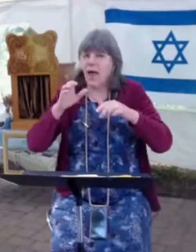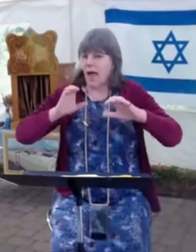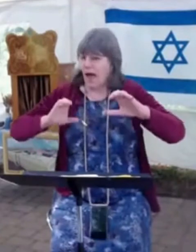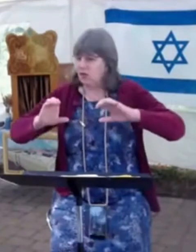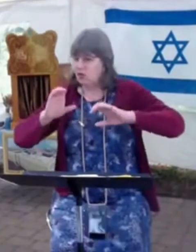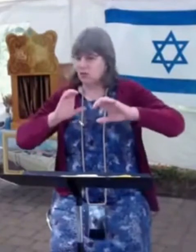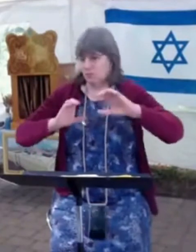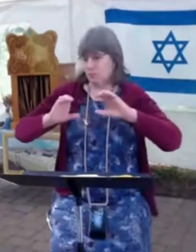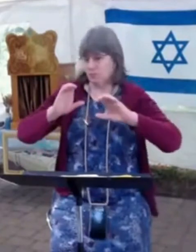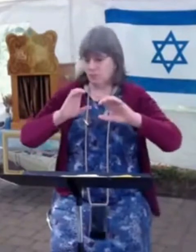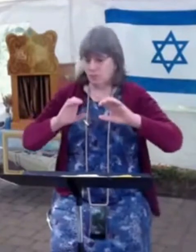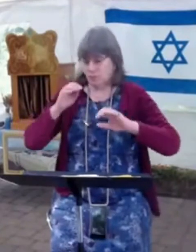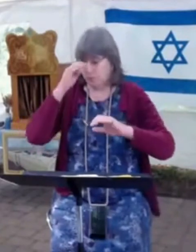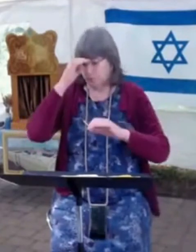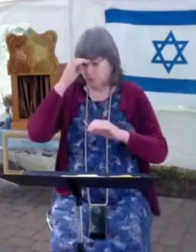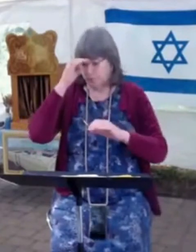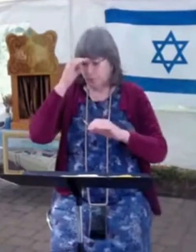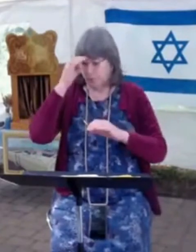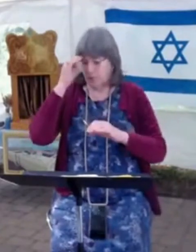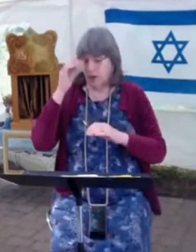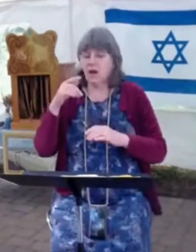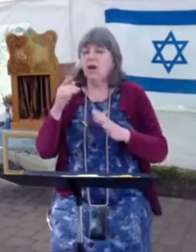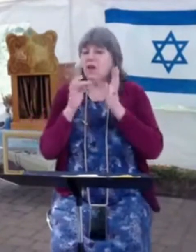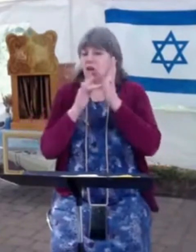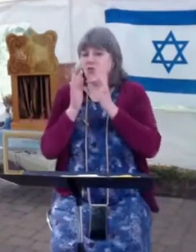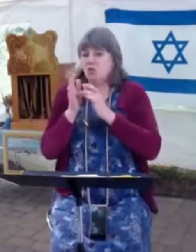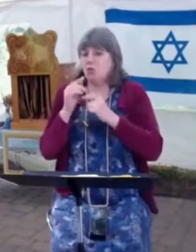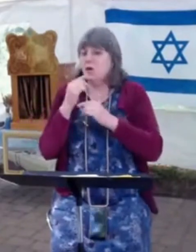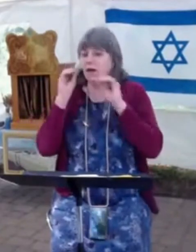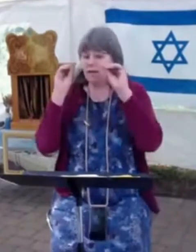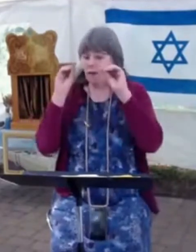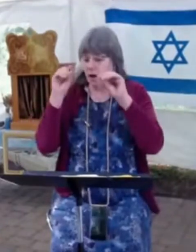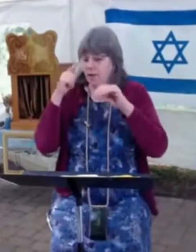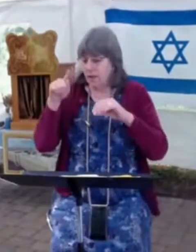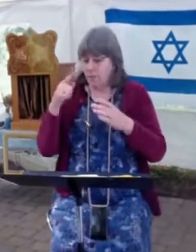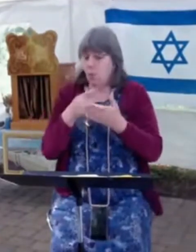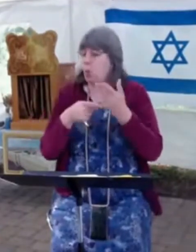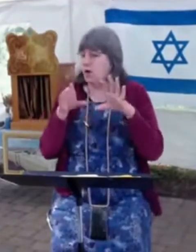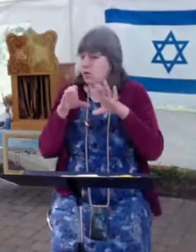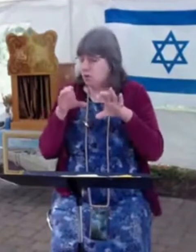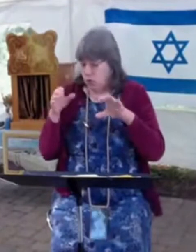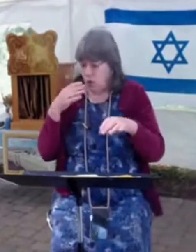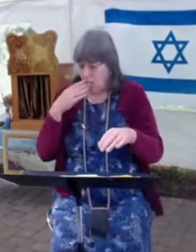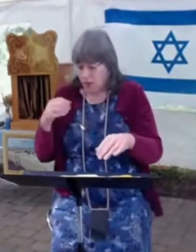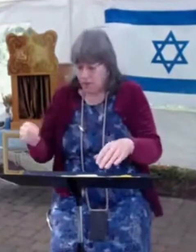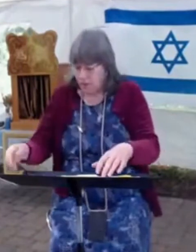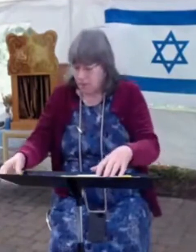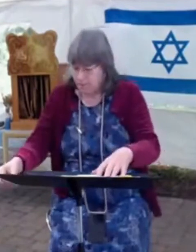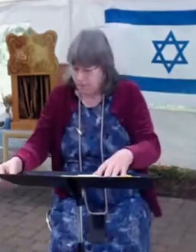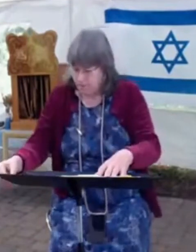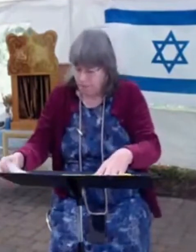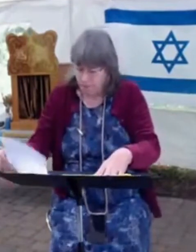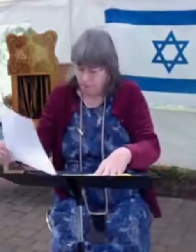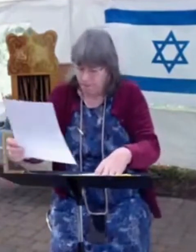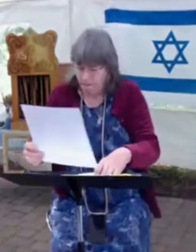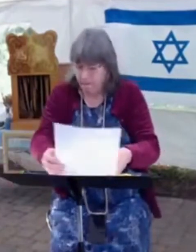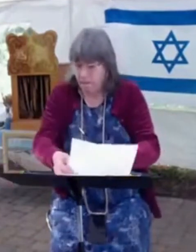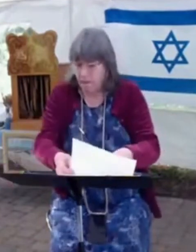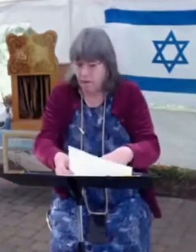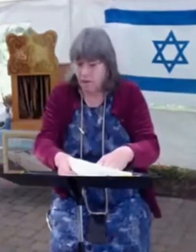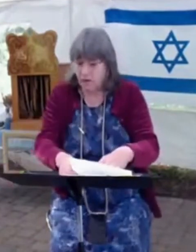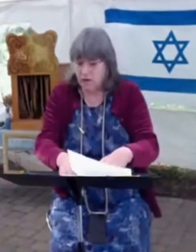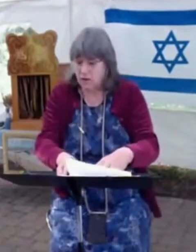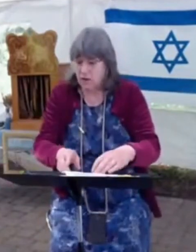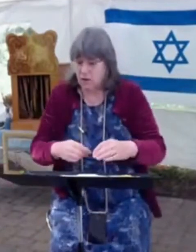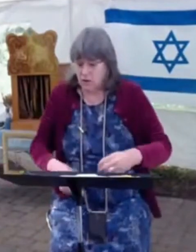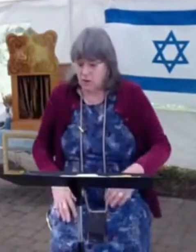oppression, and he addressed these issues. He told them how to address it. Compared to these days, we are in much better shape